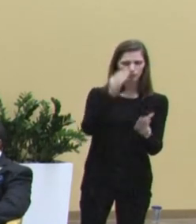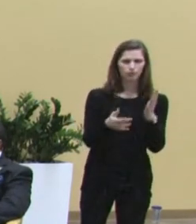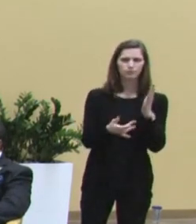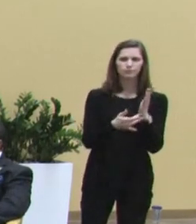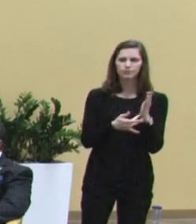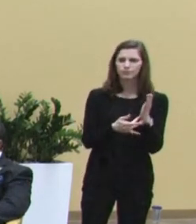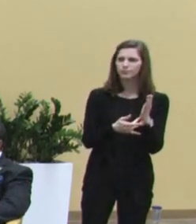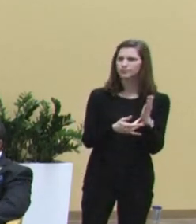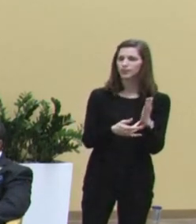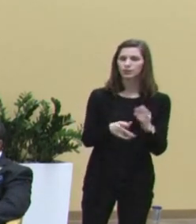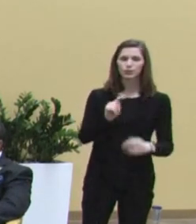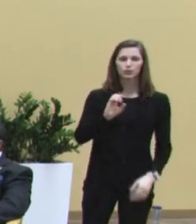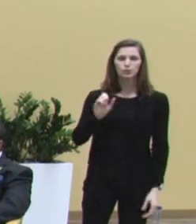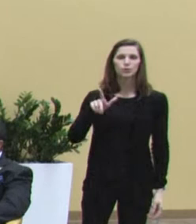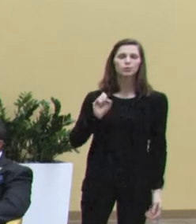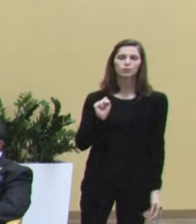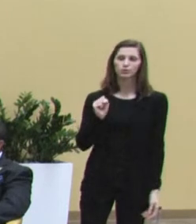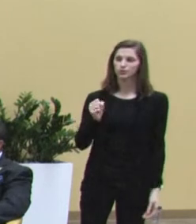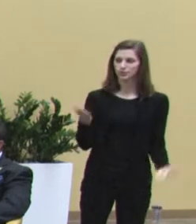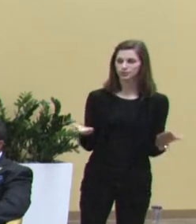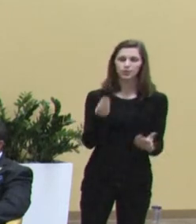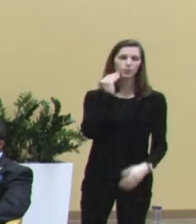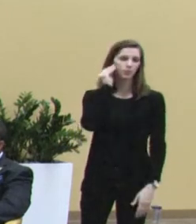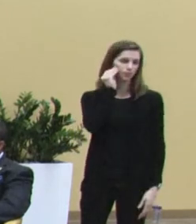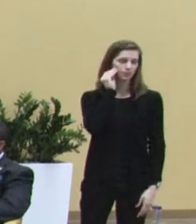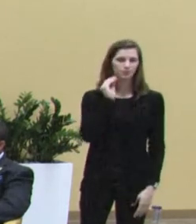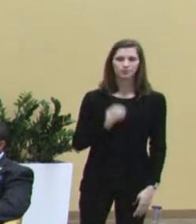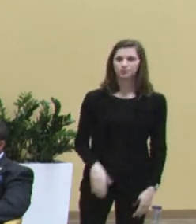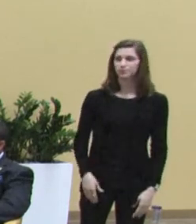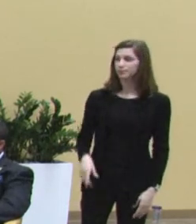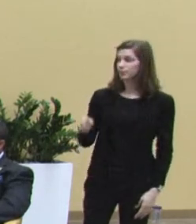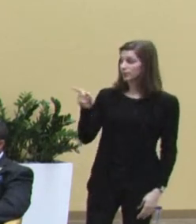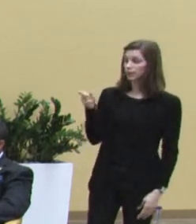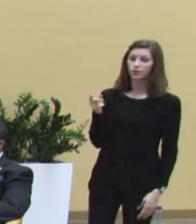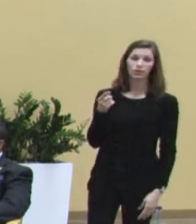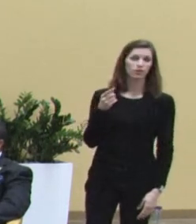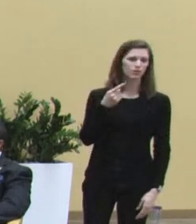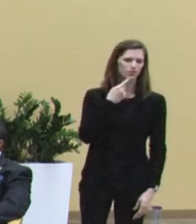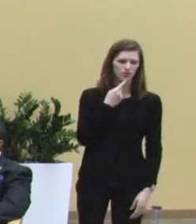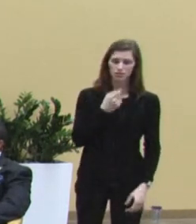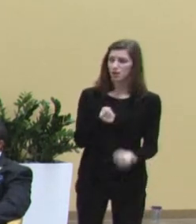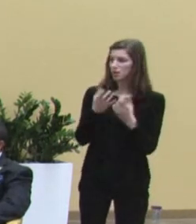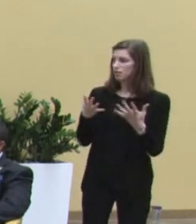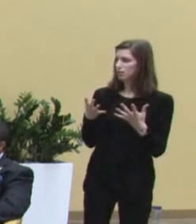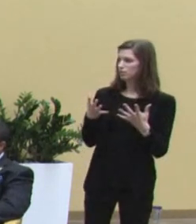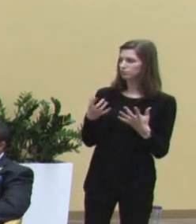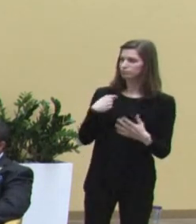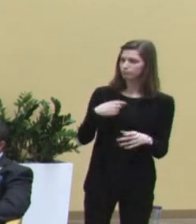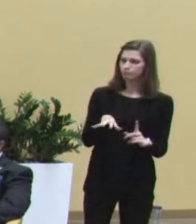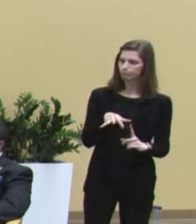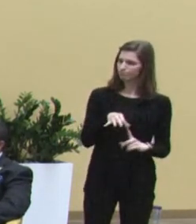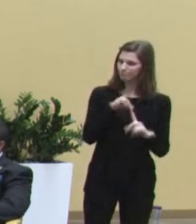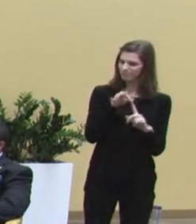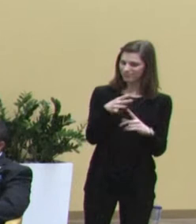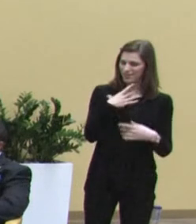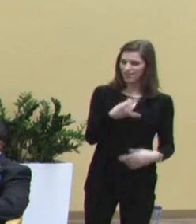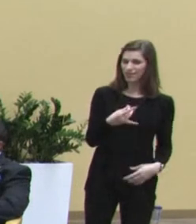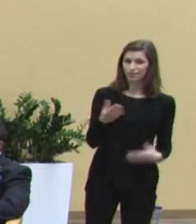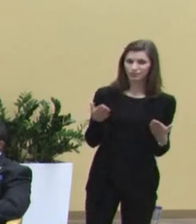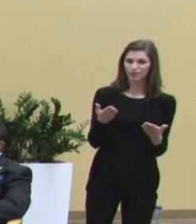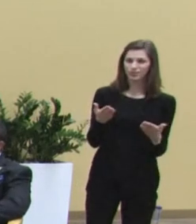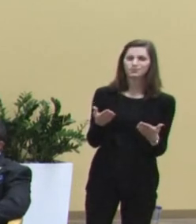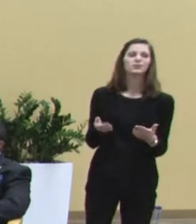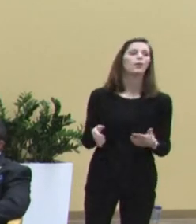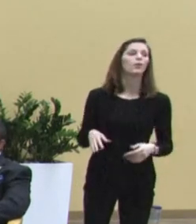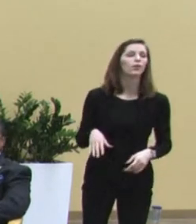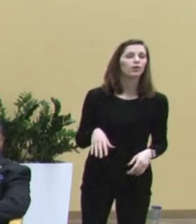You said a lot there, and what I particularly like is that we were here at Cafe Commerce, and I'd like to thank Cafe Commerce for